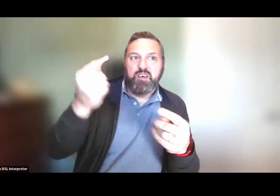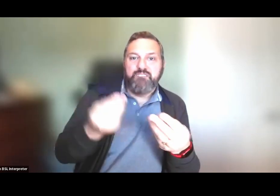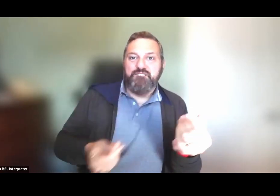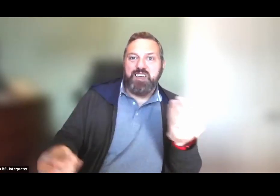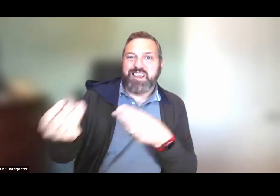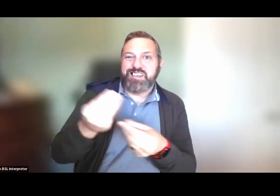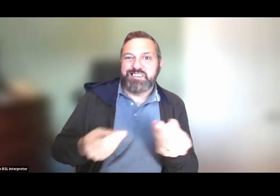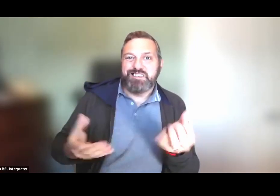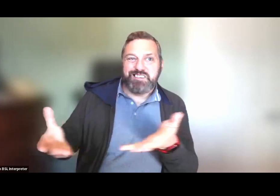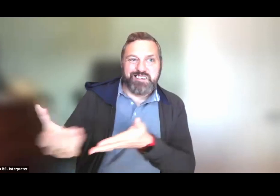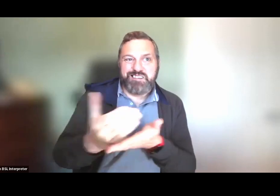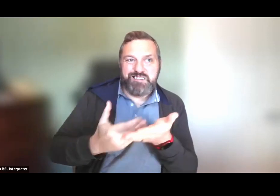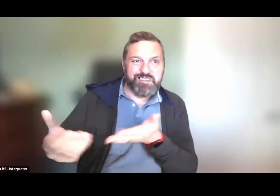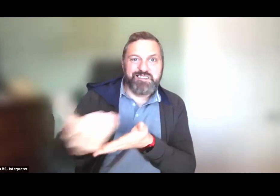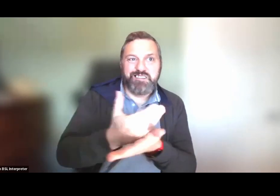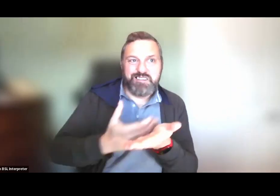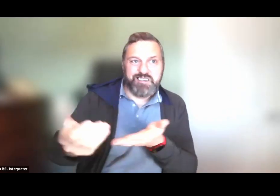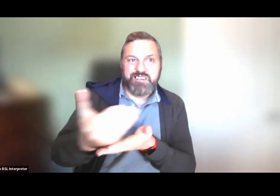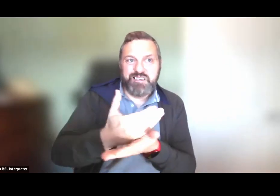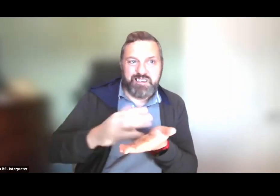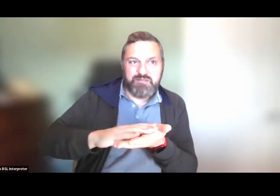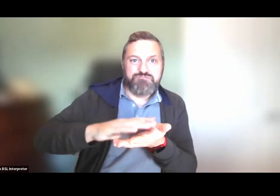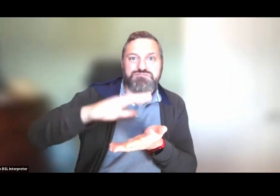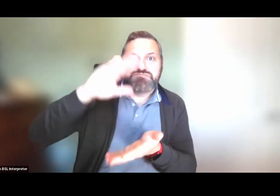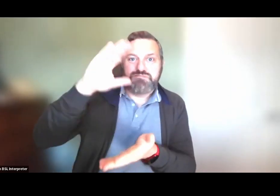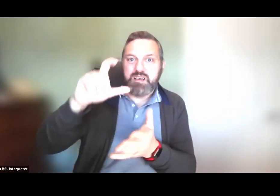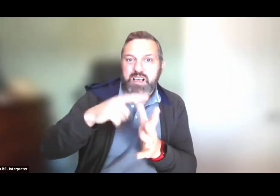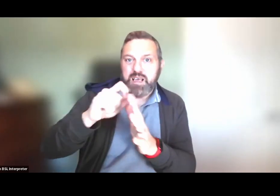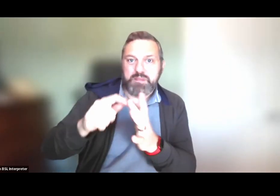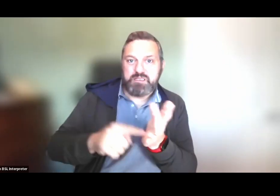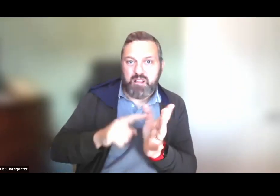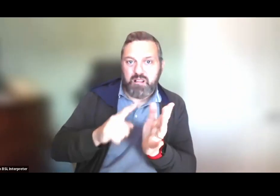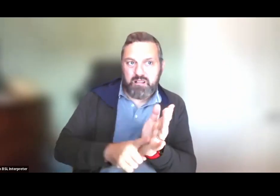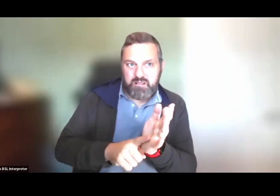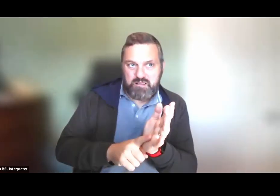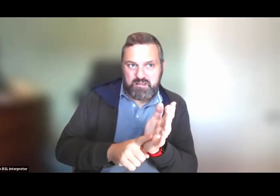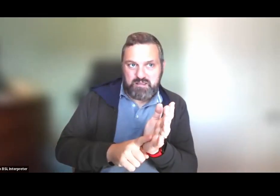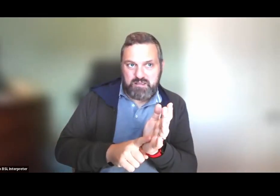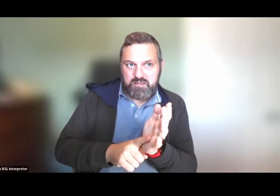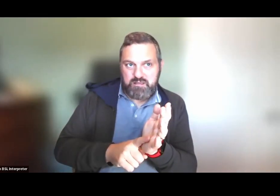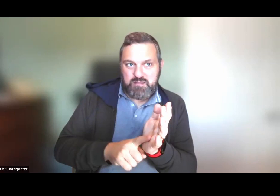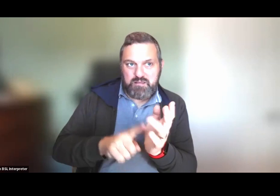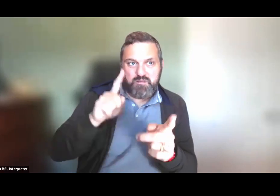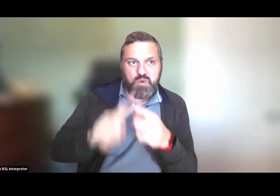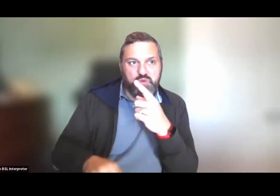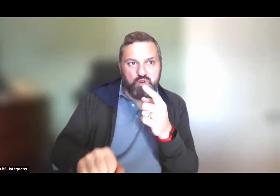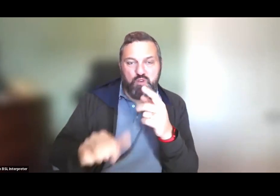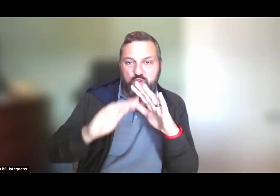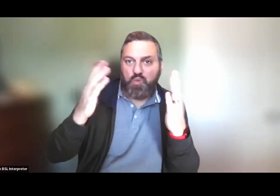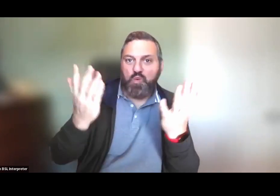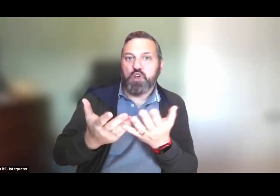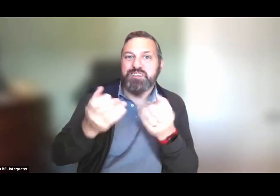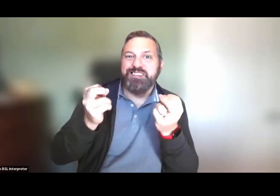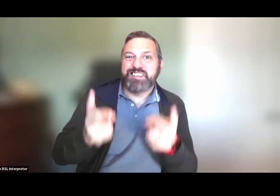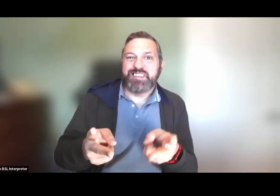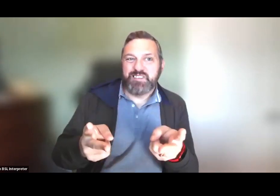to accumulate endlessly. That's what we call capital. And much of the world's systems are designed to enable that to